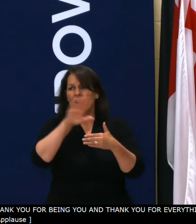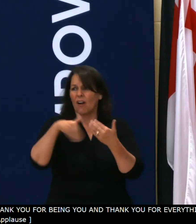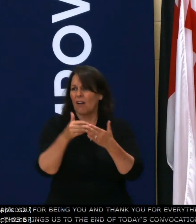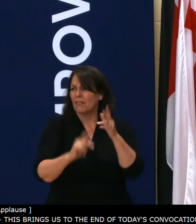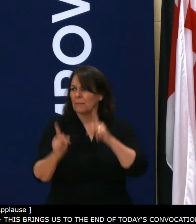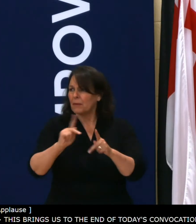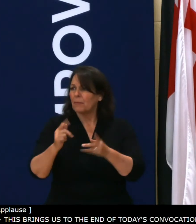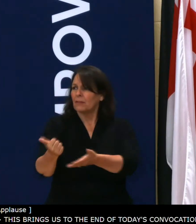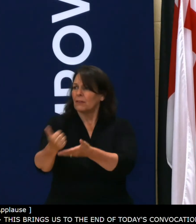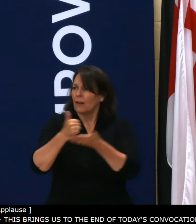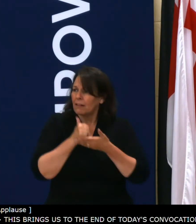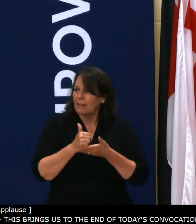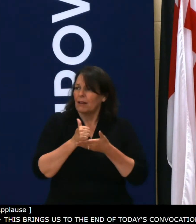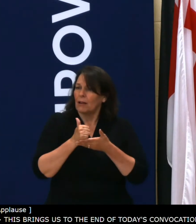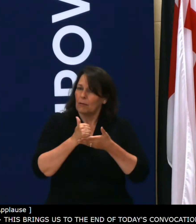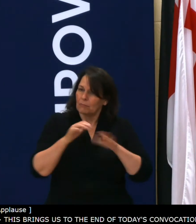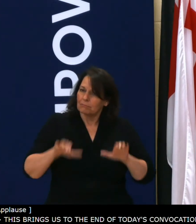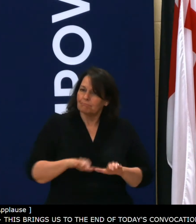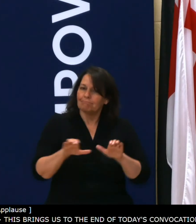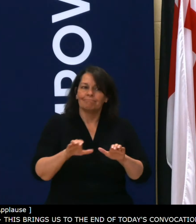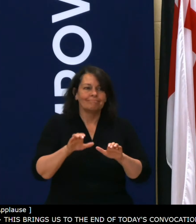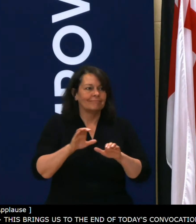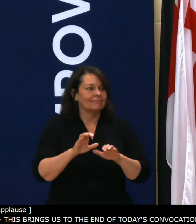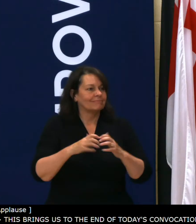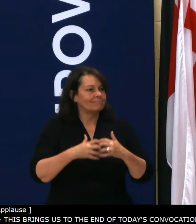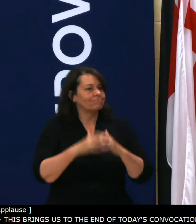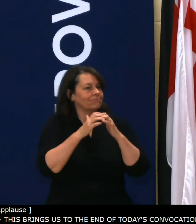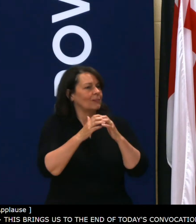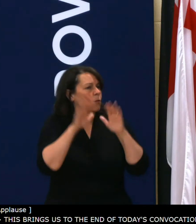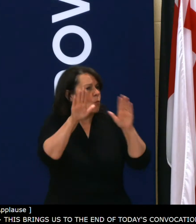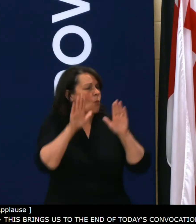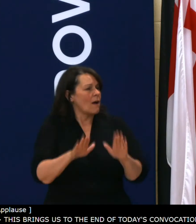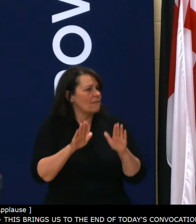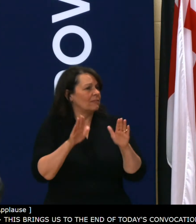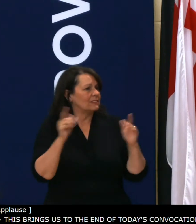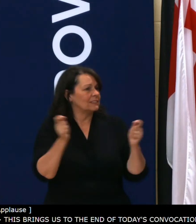contributed to making this convocation ceremony a truly special event.